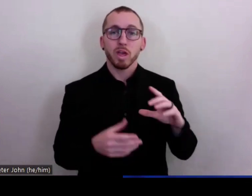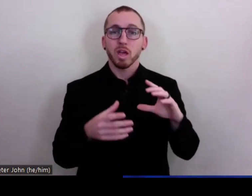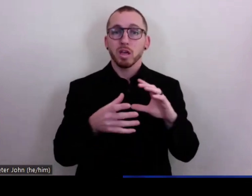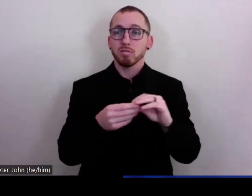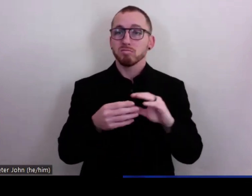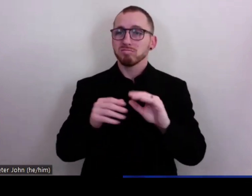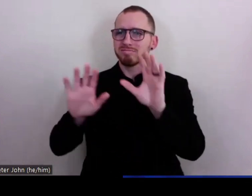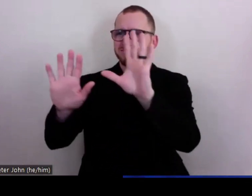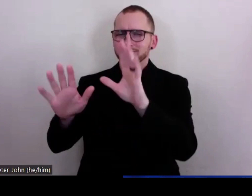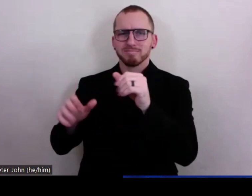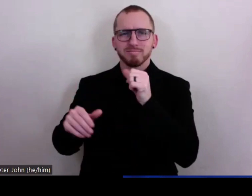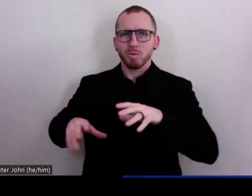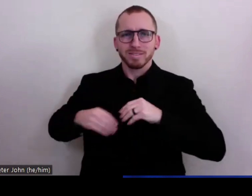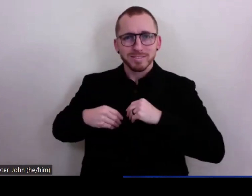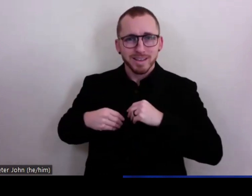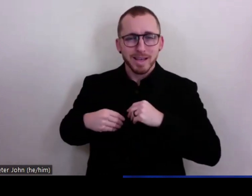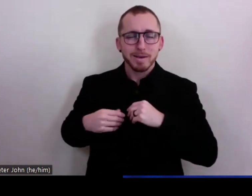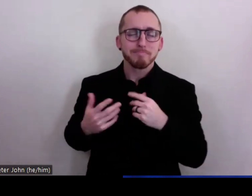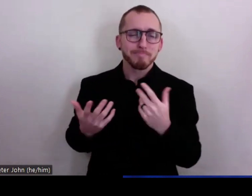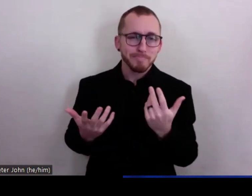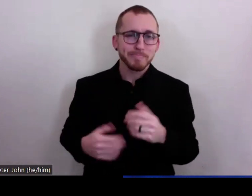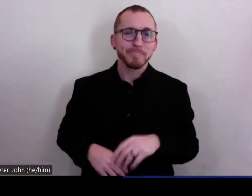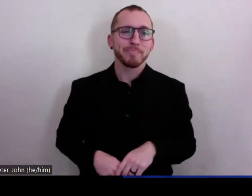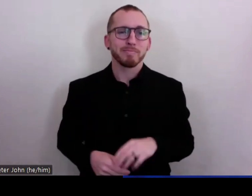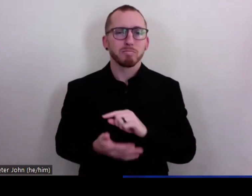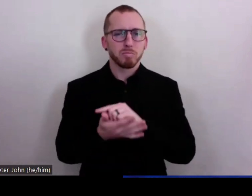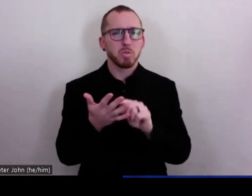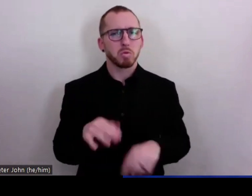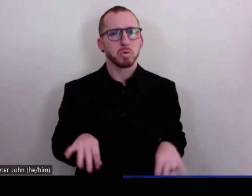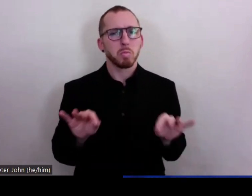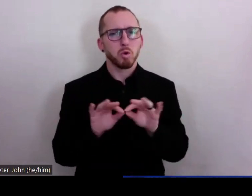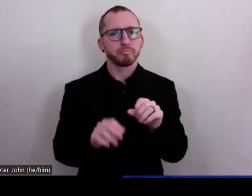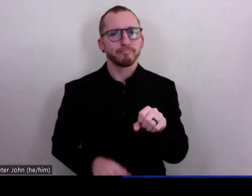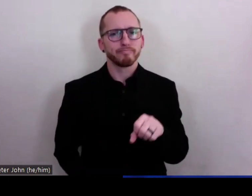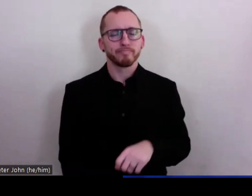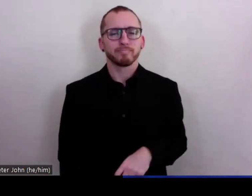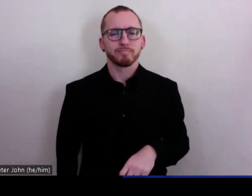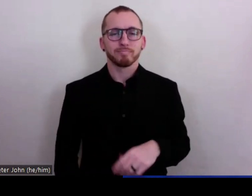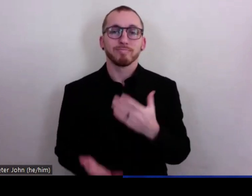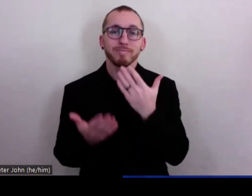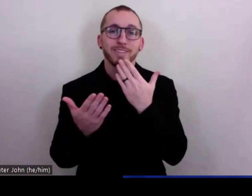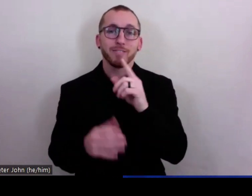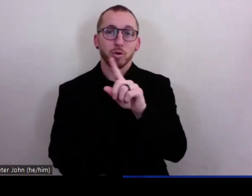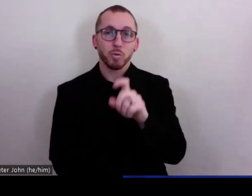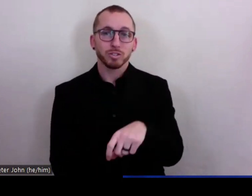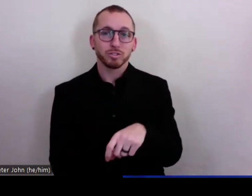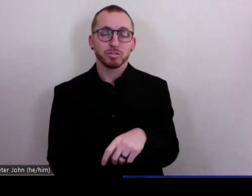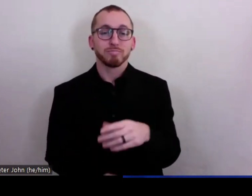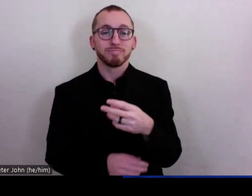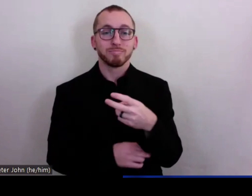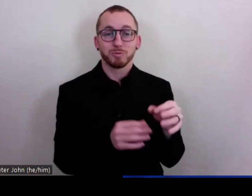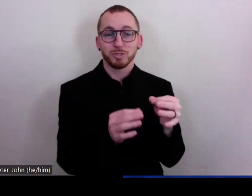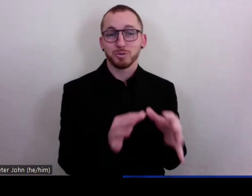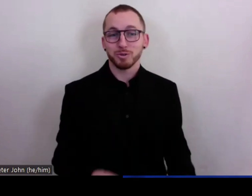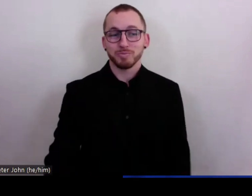grain. But I think those things are important. So thank you for your question.